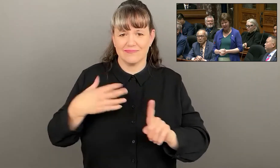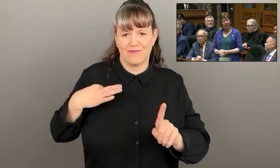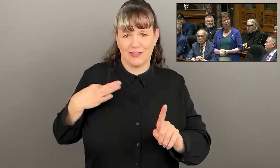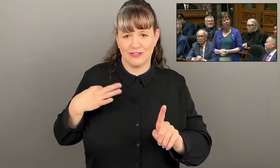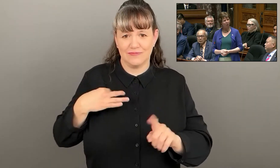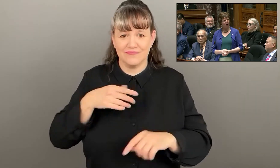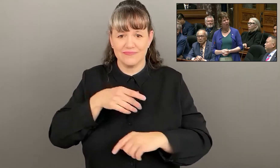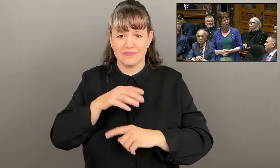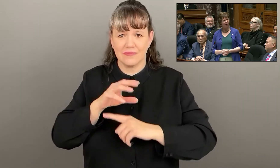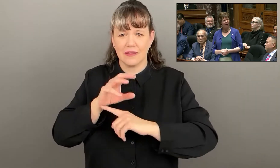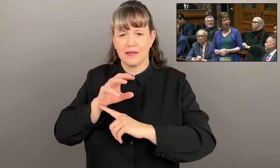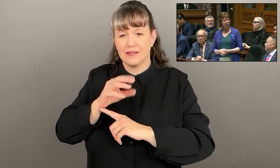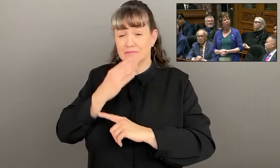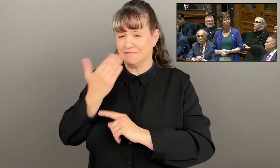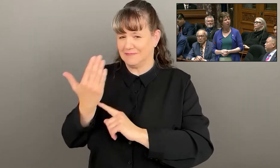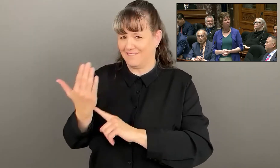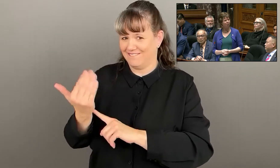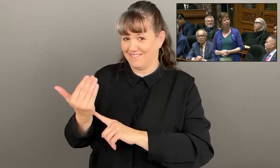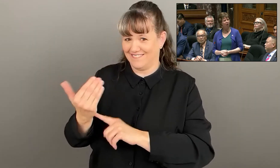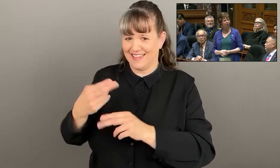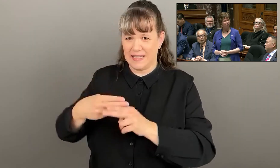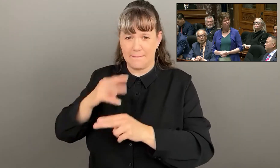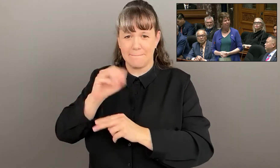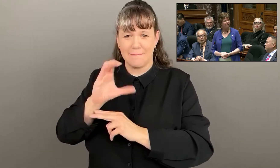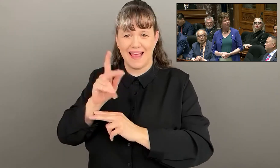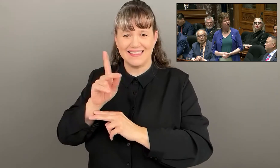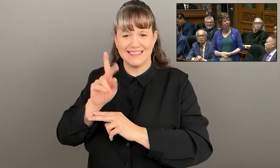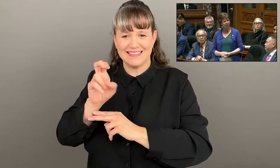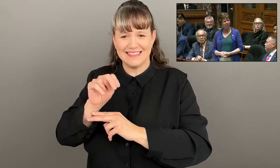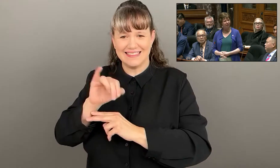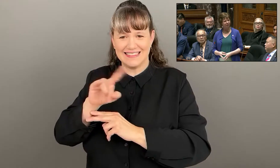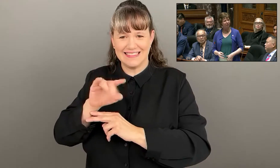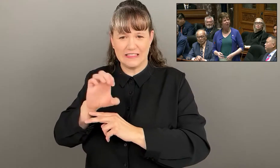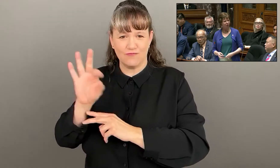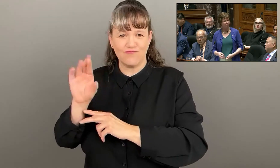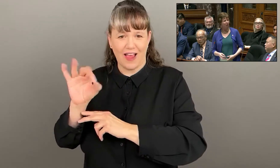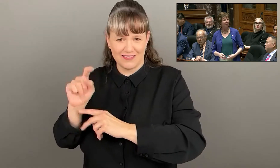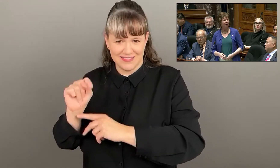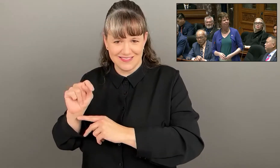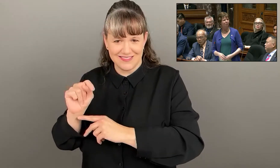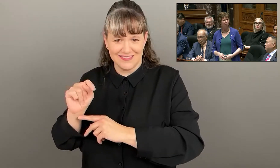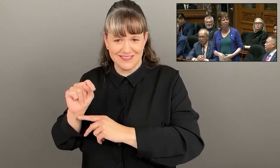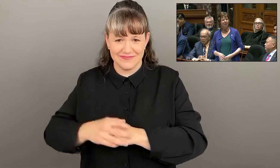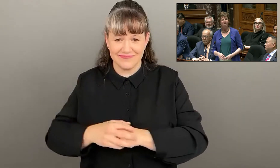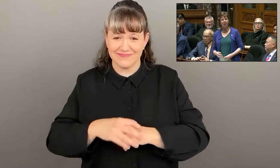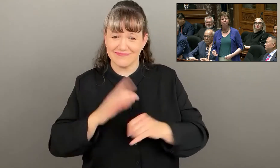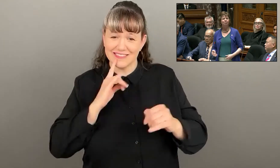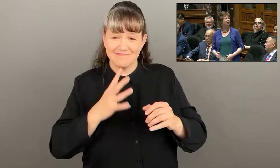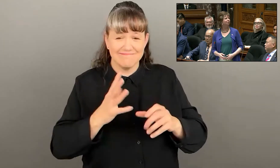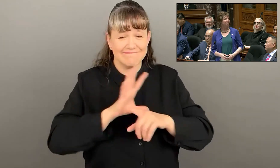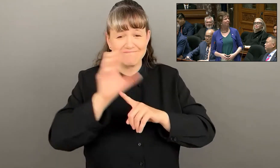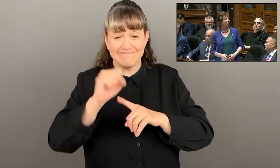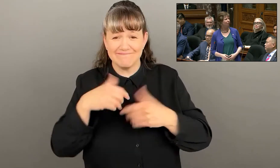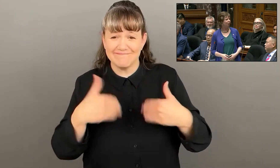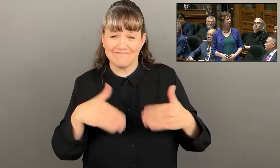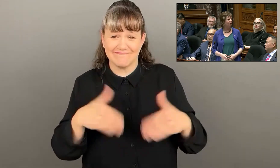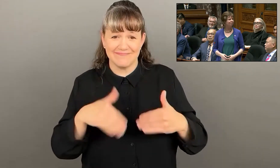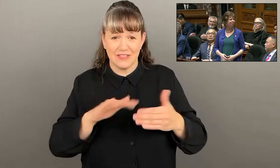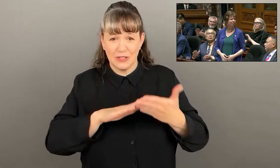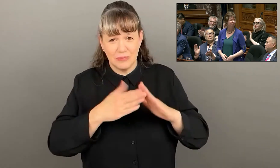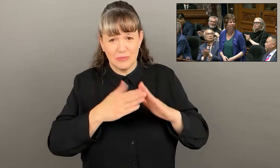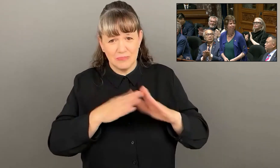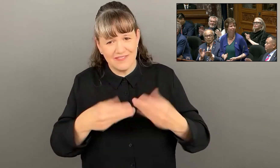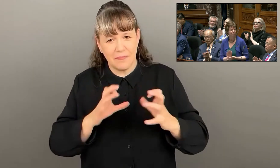community. And also with her superstar mum, my constituency advisor, Kirsten Mahaffey. Will the Chamber please make them all very